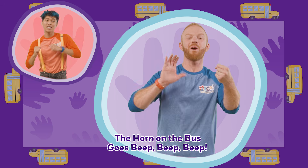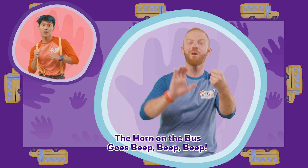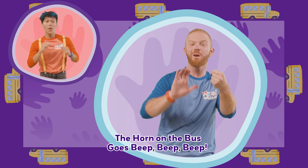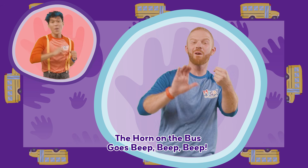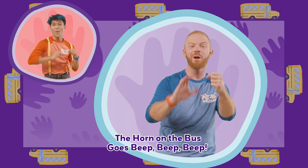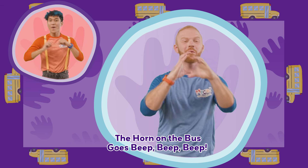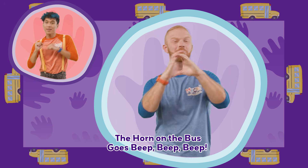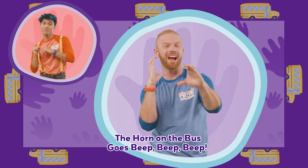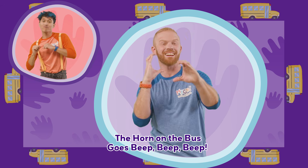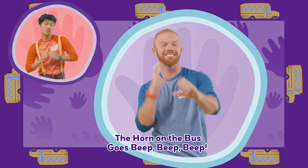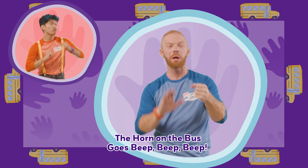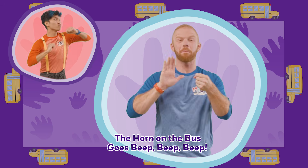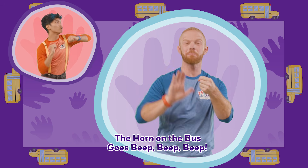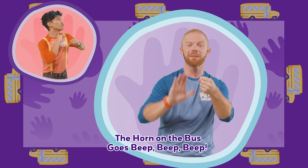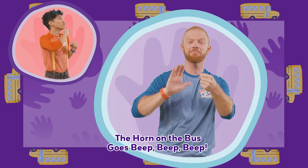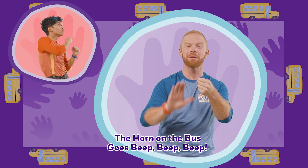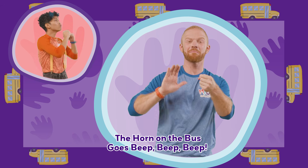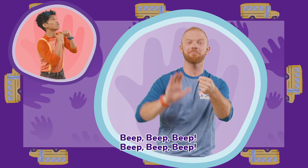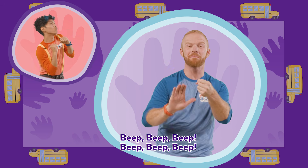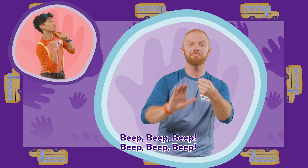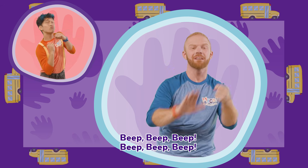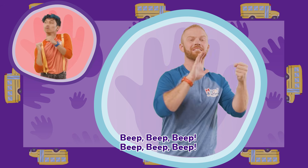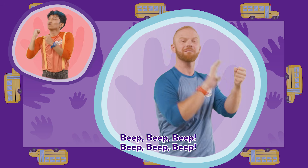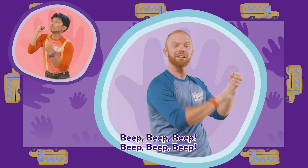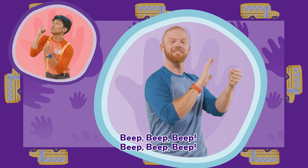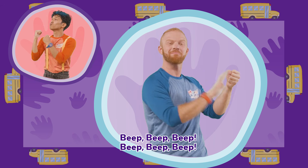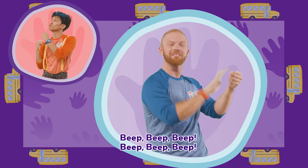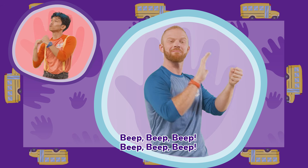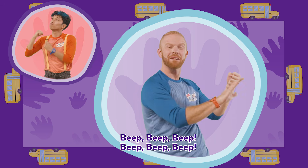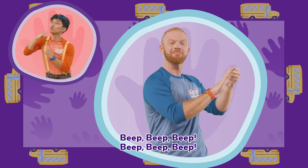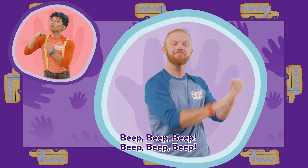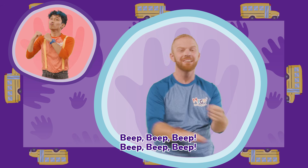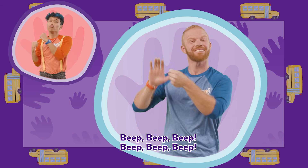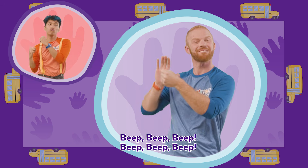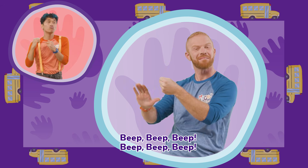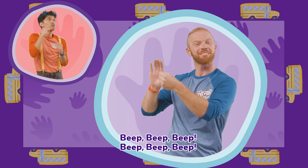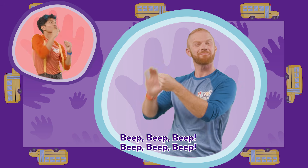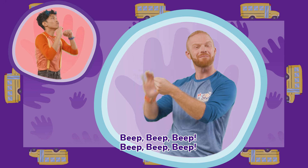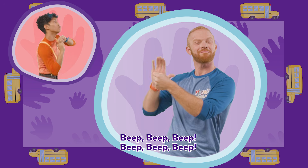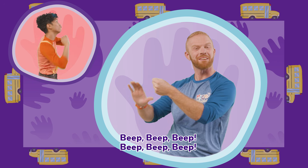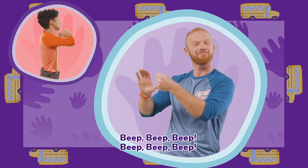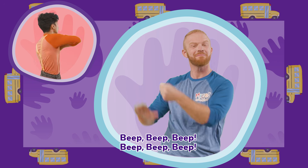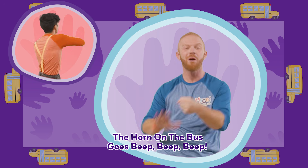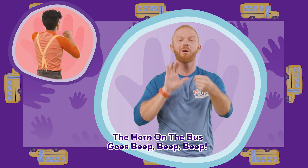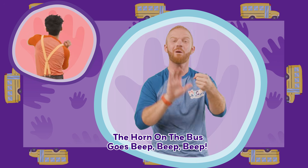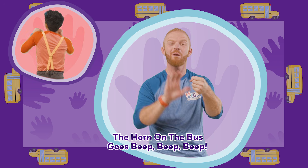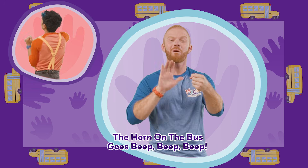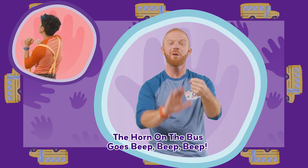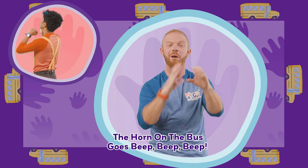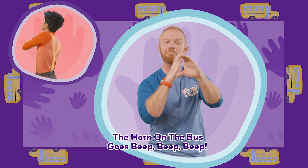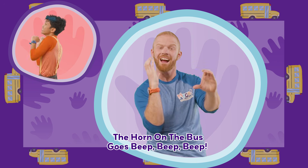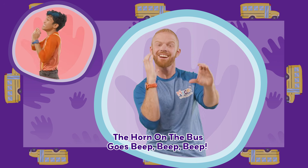The horn on the bus goes beep, beep, beep, beep, beep, beep, beep, beep, beep.